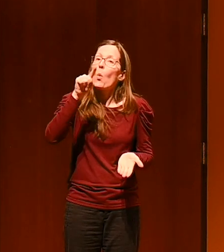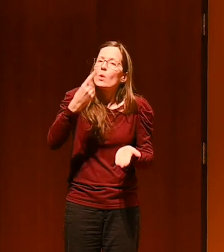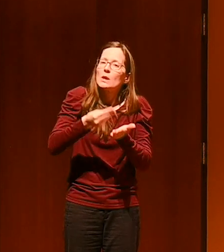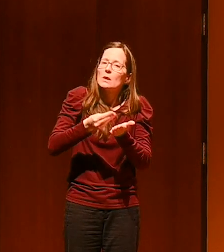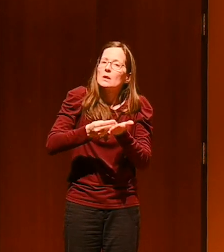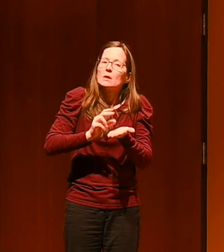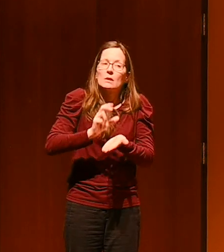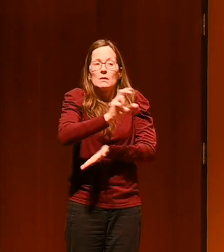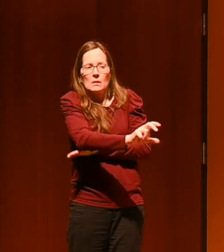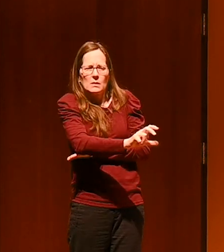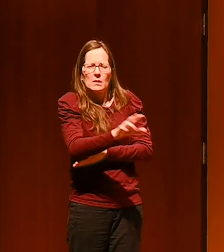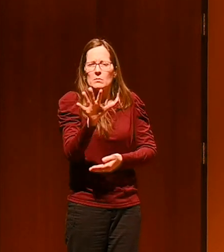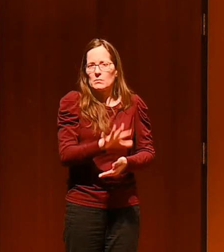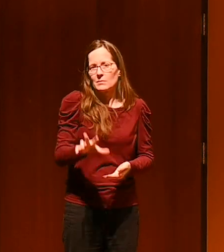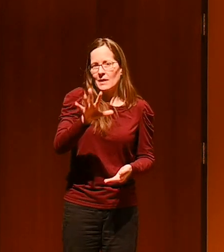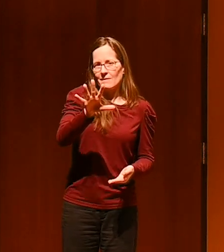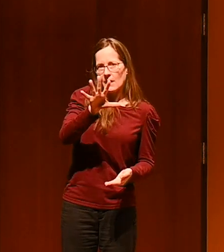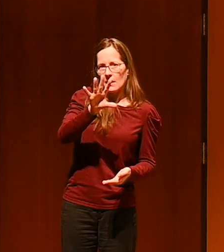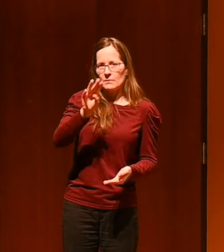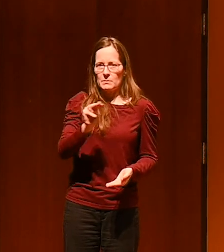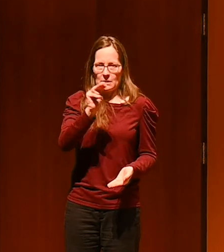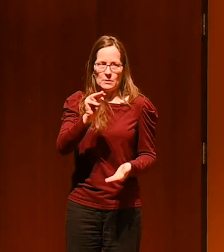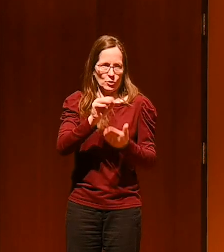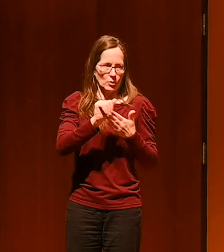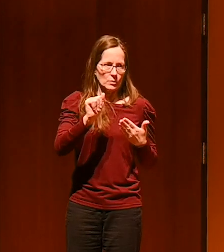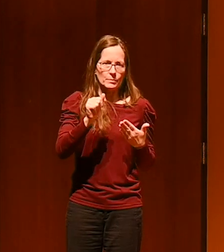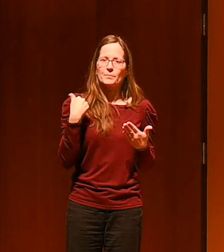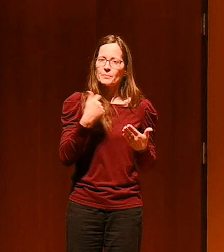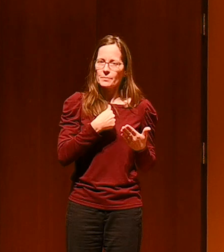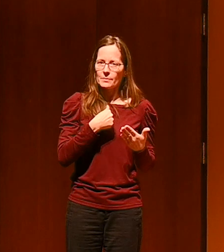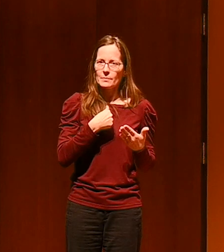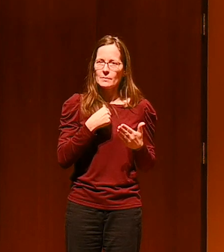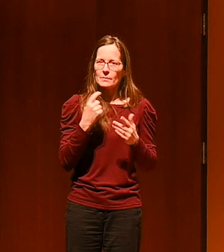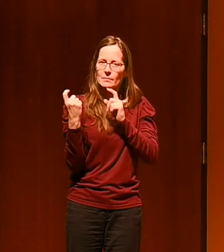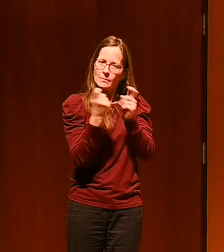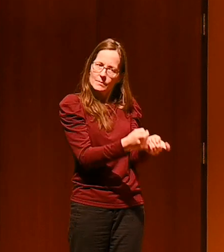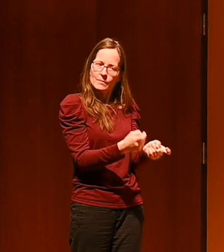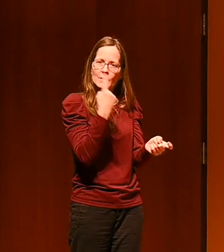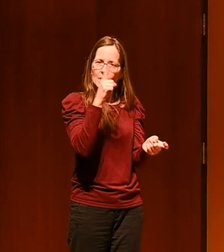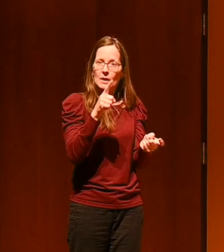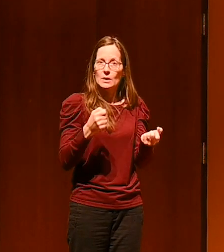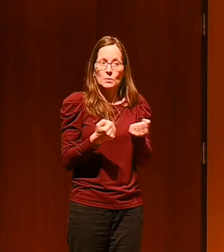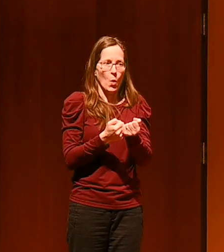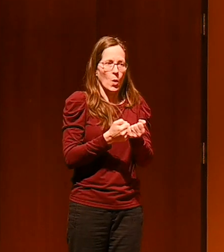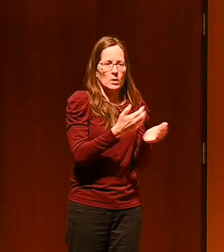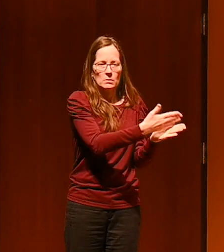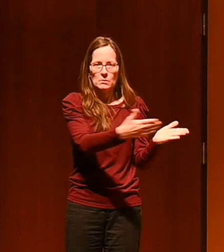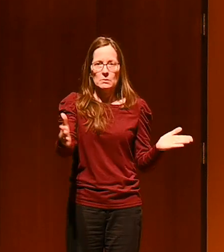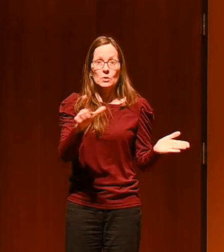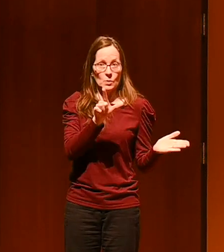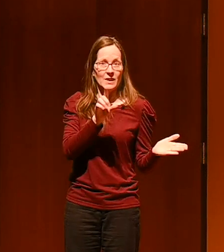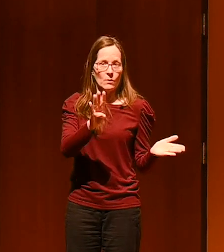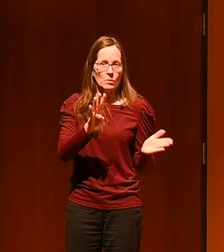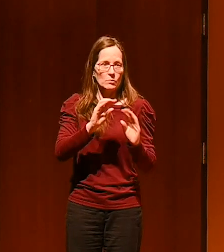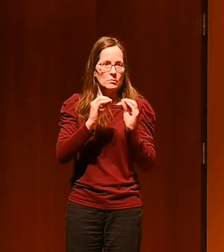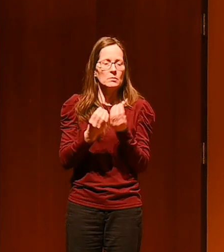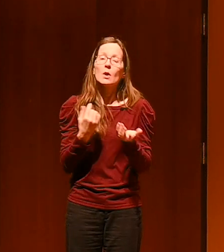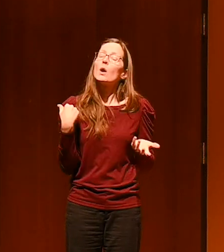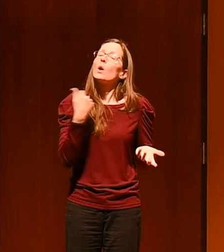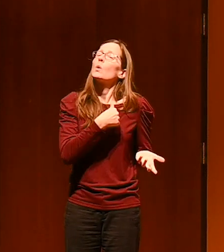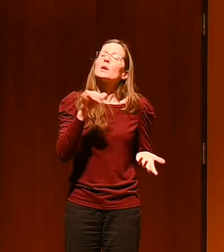about $5 million that we allocate to support those 24 organizations, we also provide thought